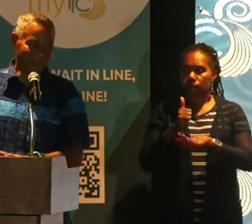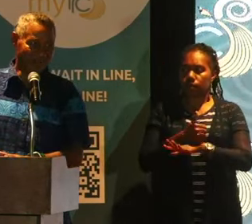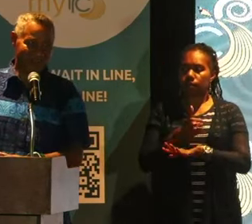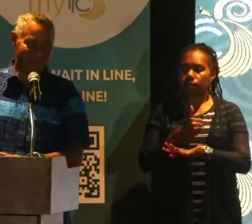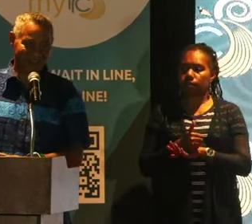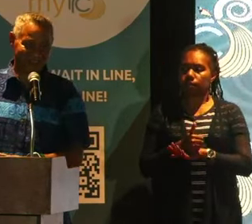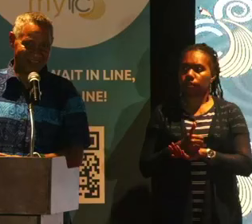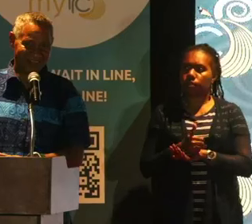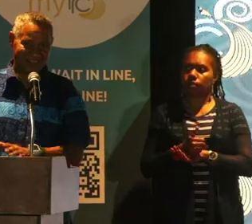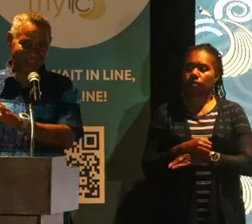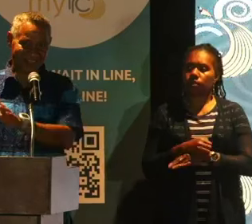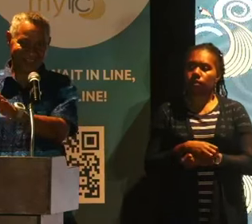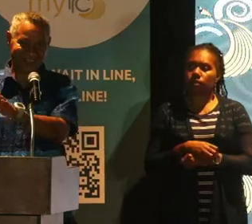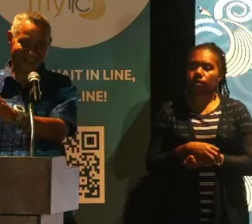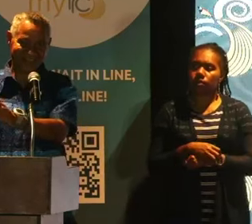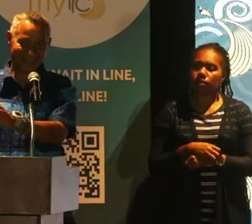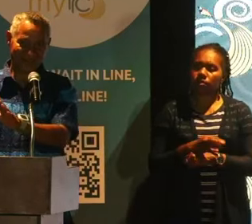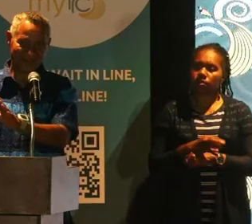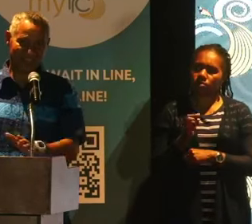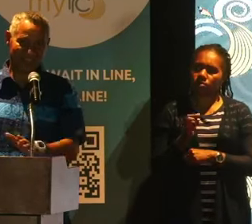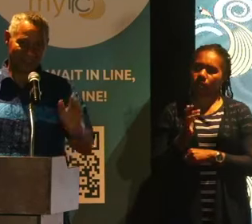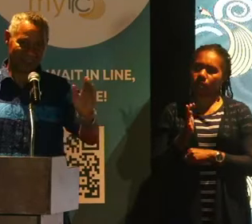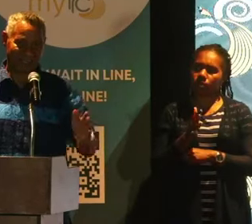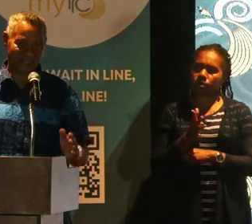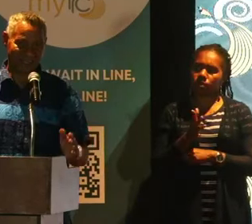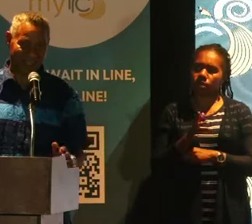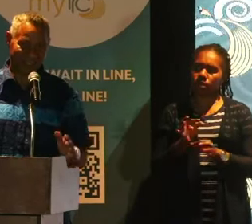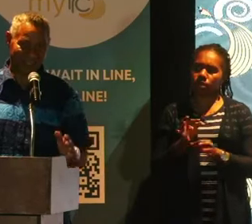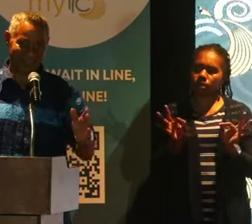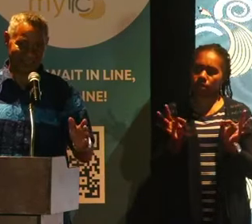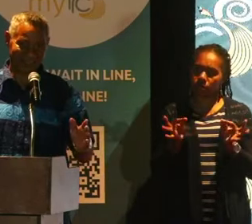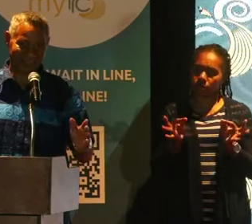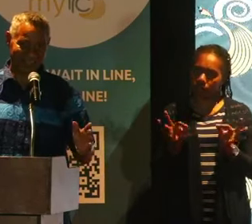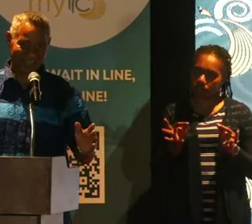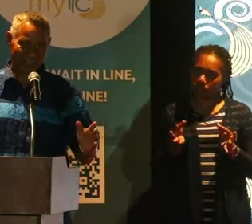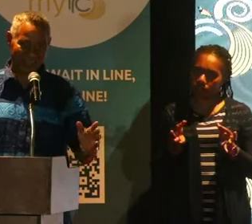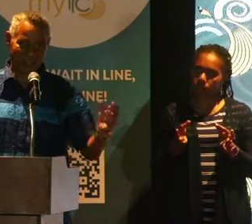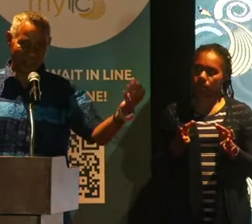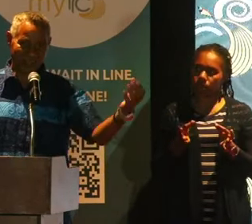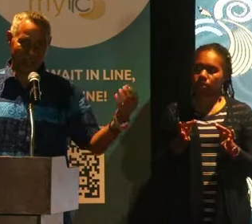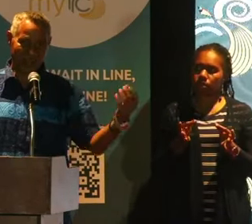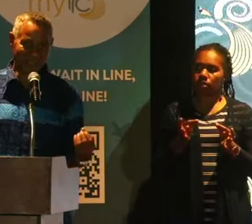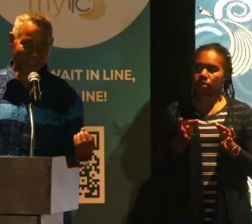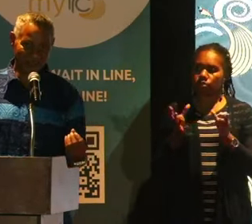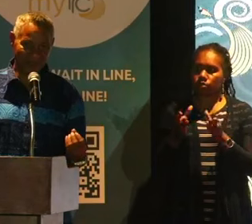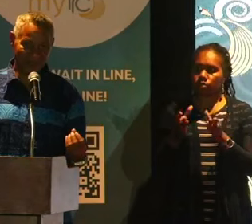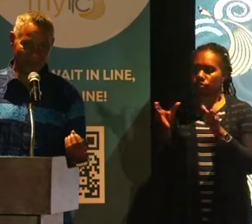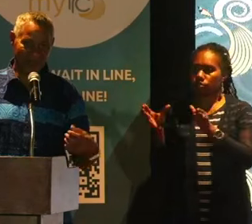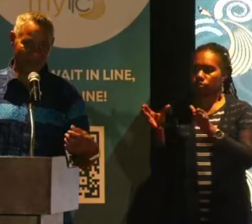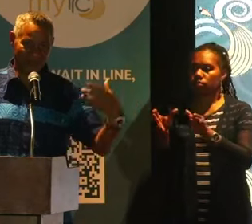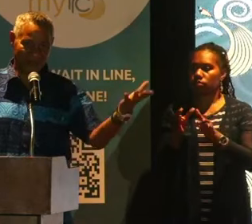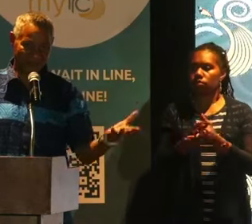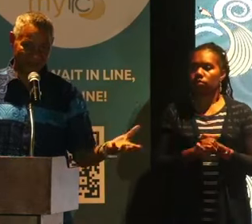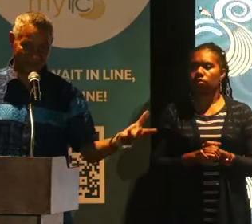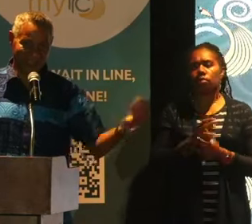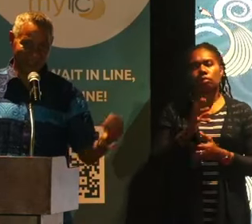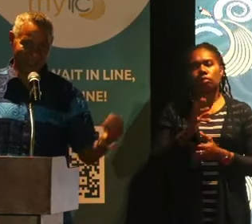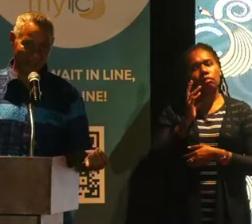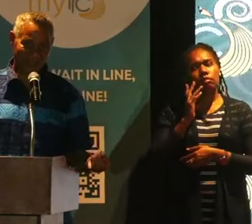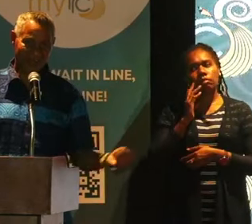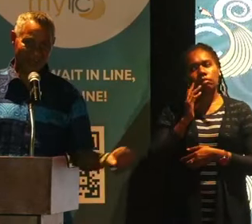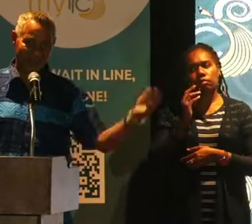agriculture activities. The other directors can manage the fishing activities. So when you get your income, when you sell in your product,